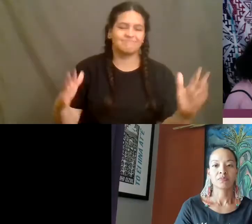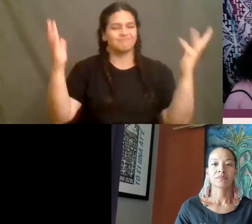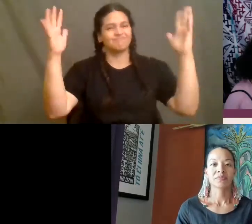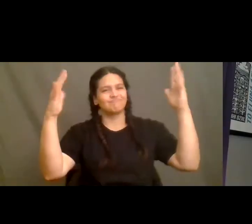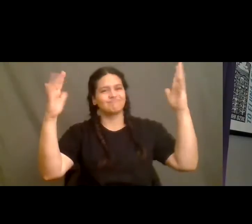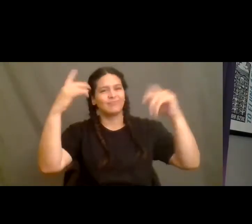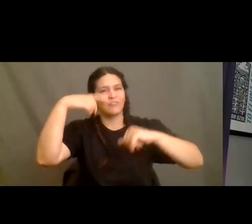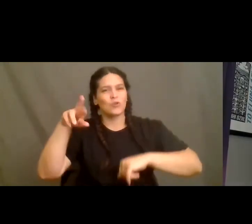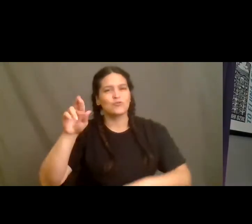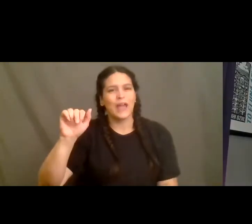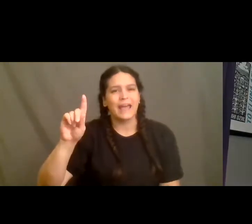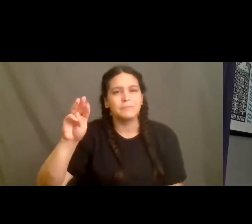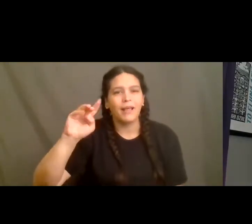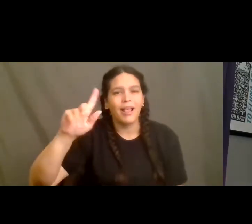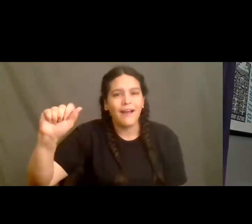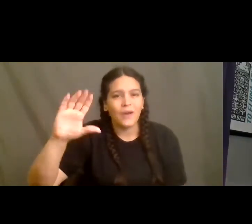Woohoo!